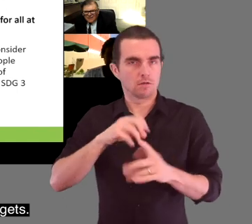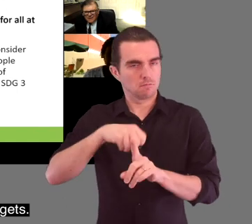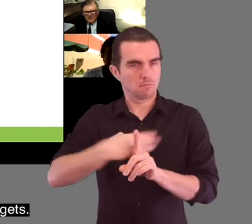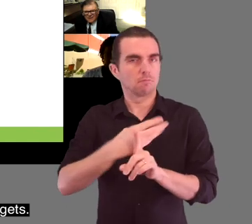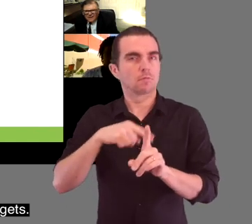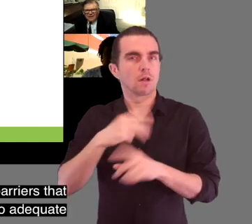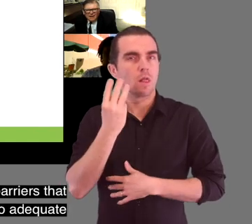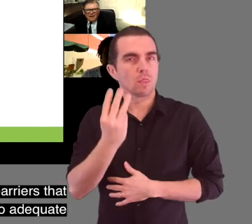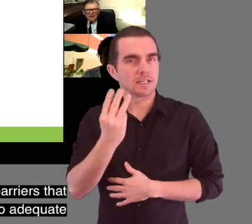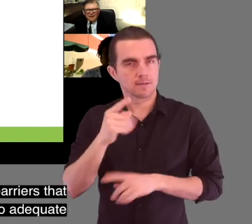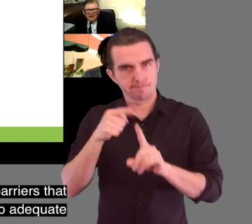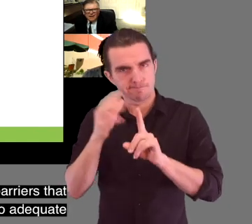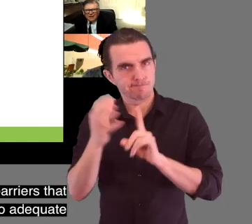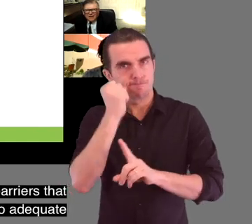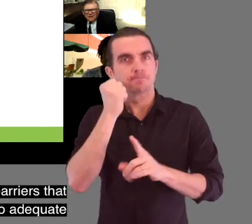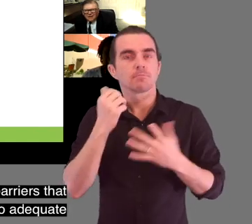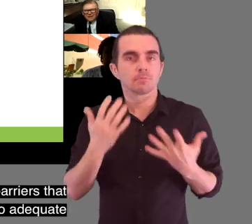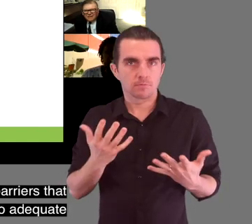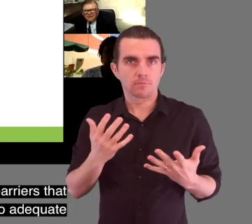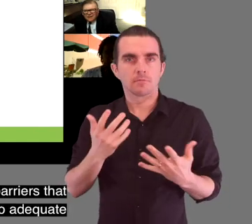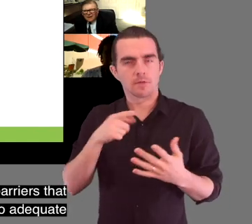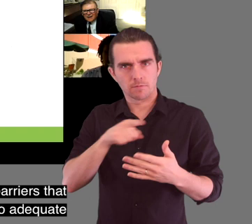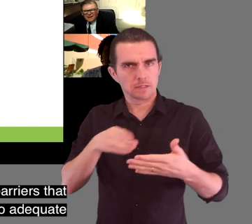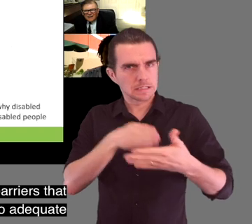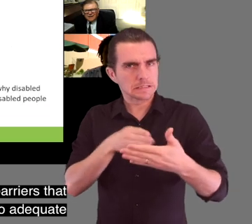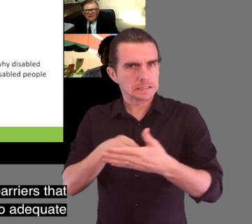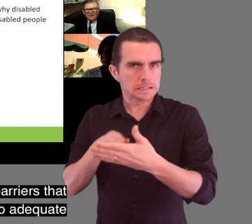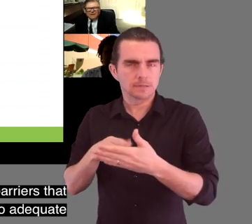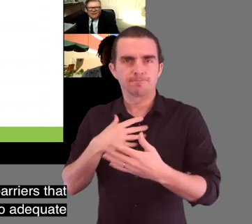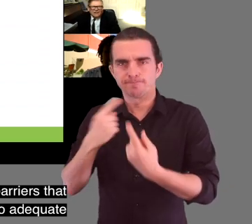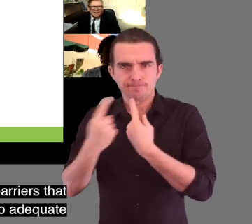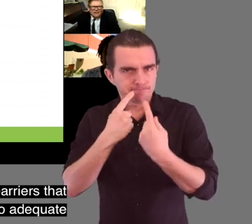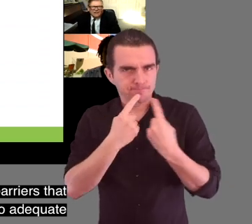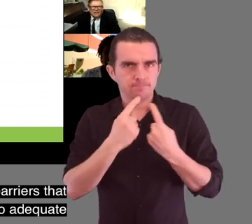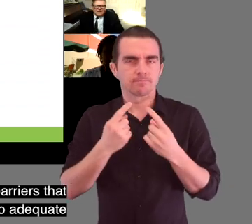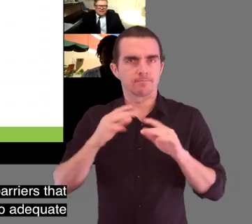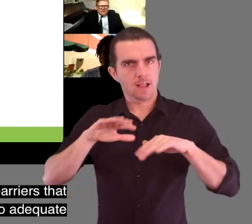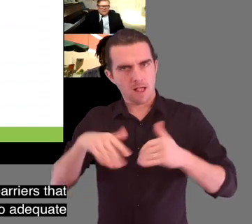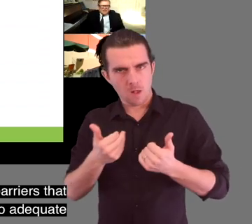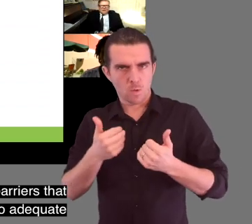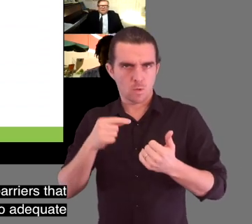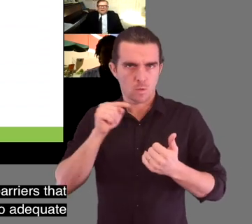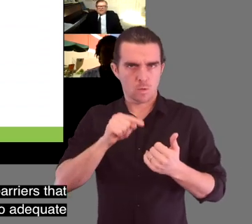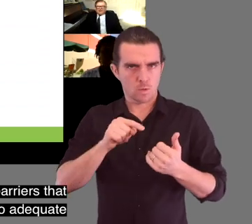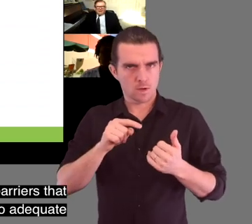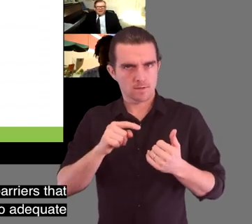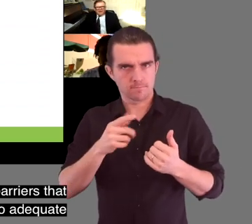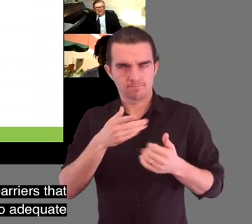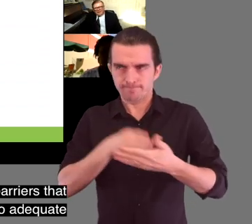targets. So there are some barriers